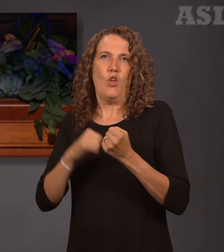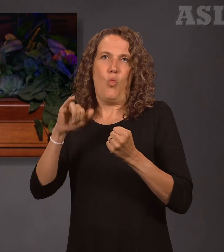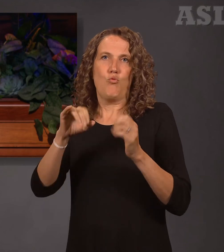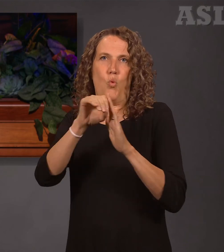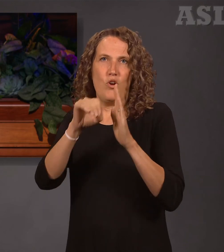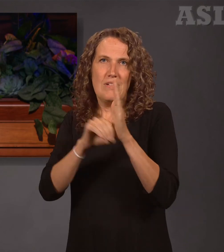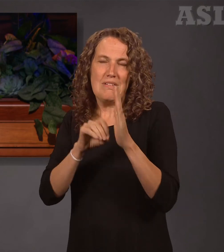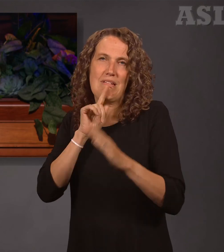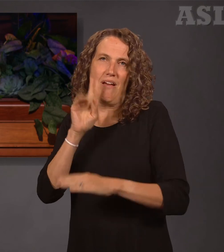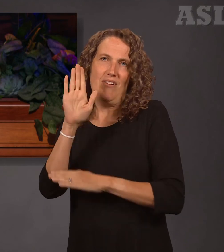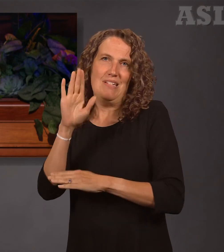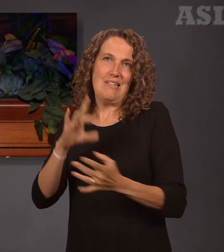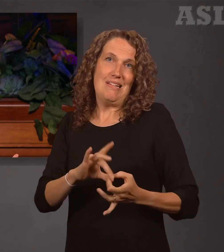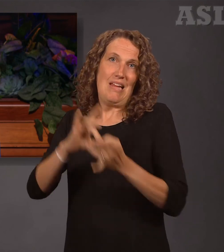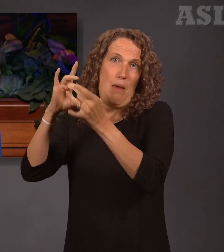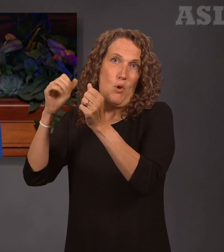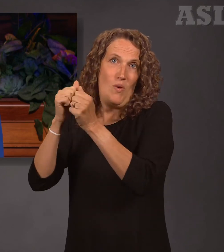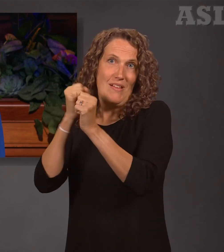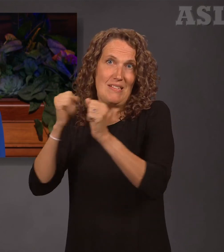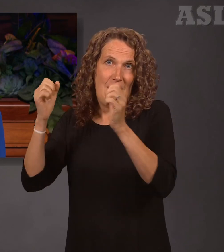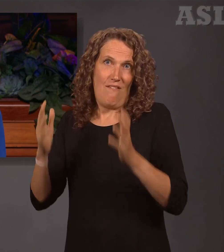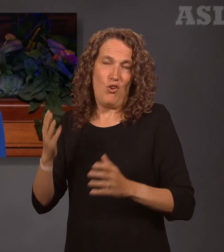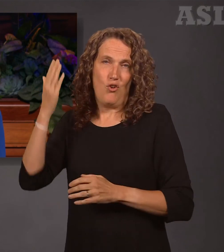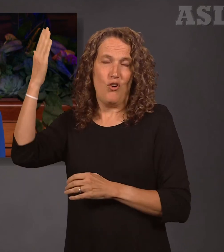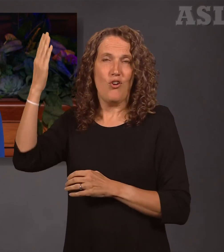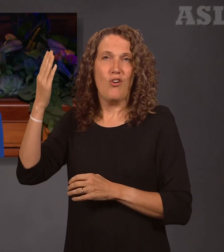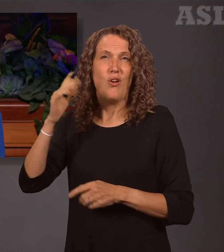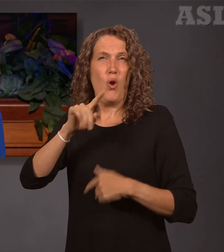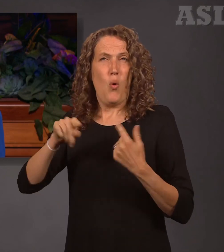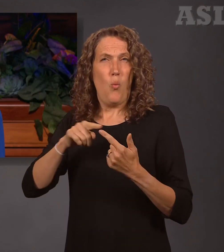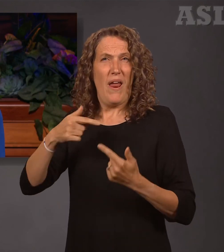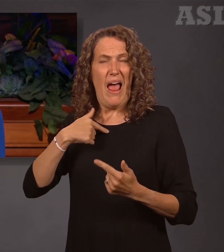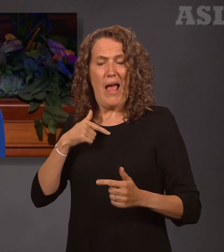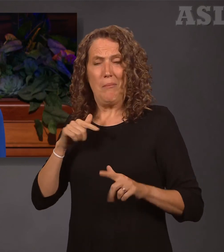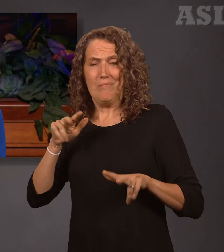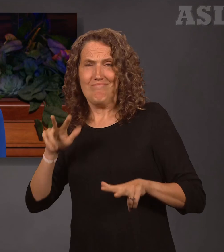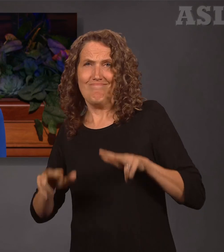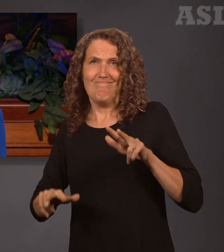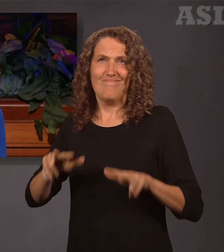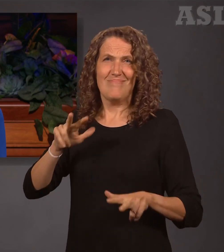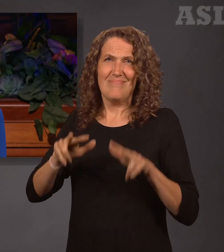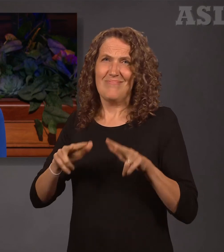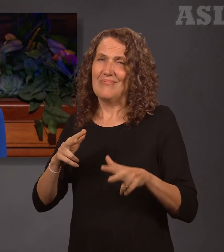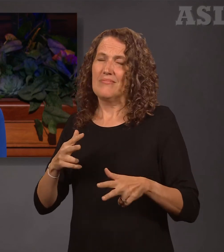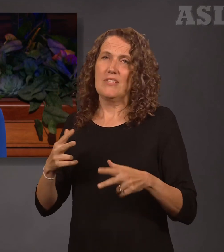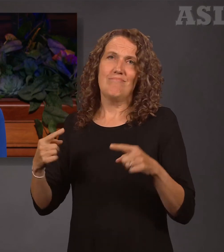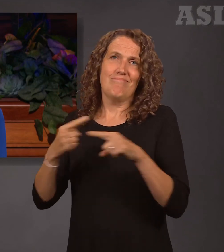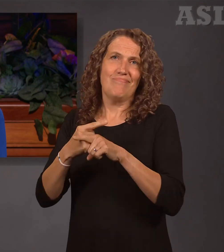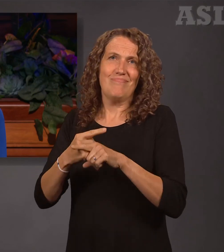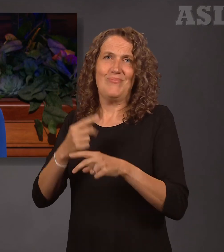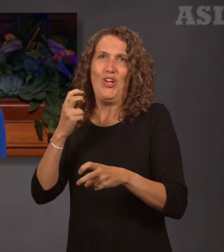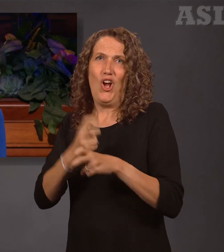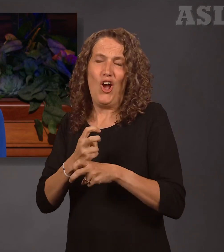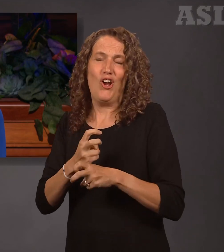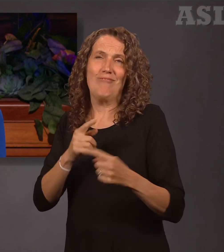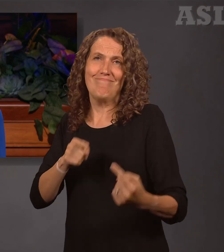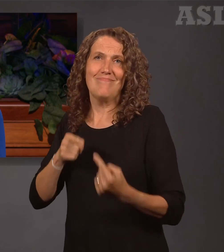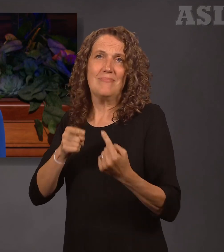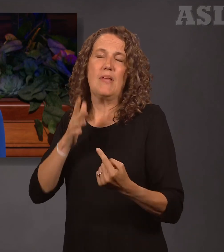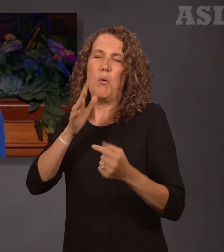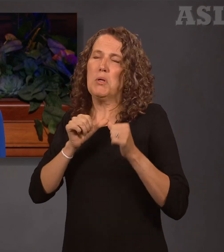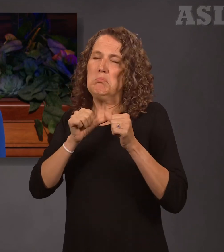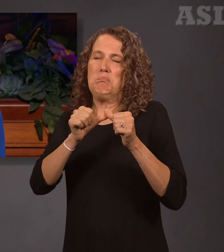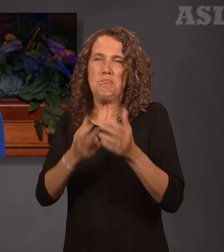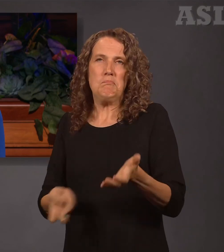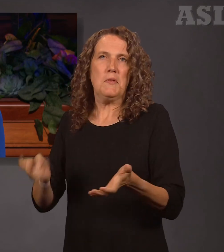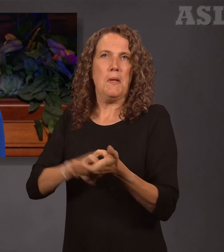to the savior when I Stumble I will keep getting up relying on the grace and enabling